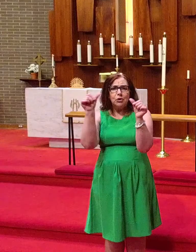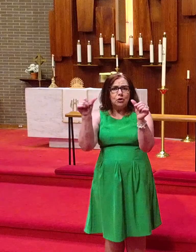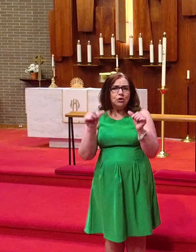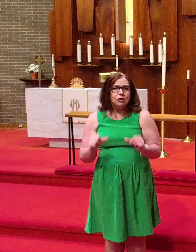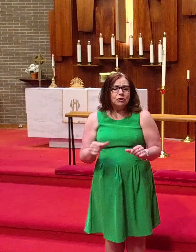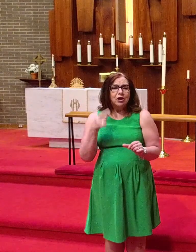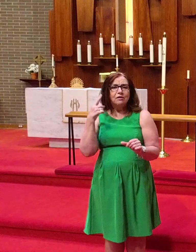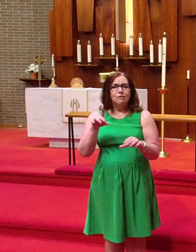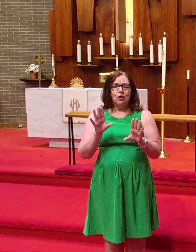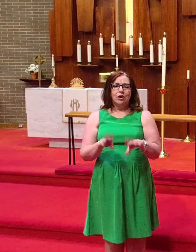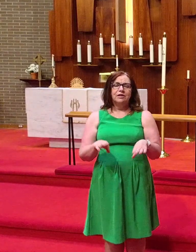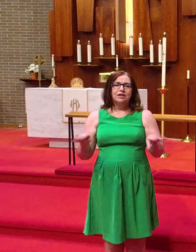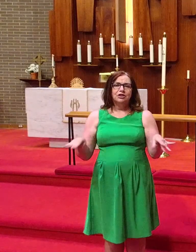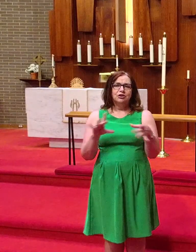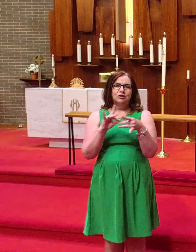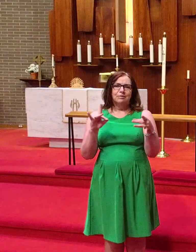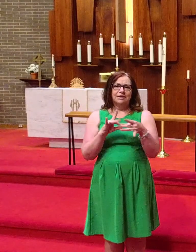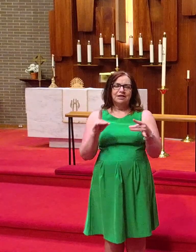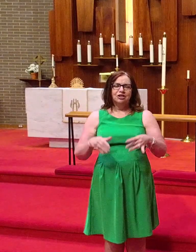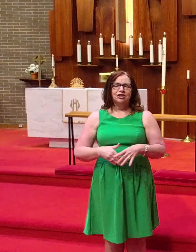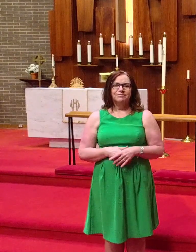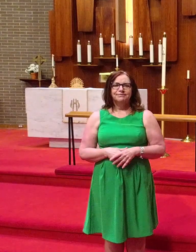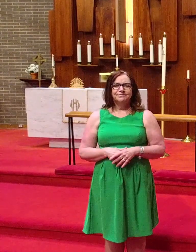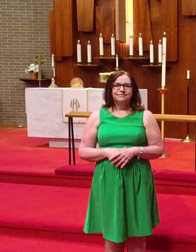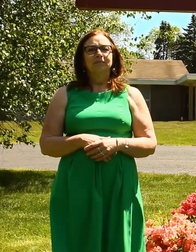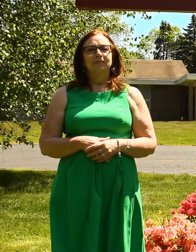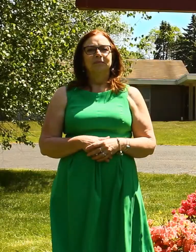a children's message.